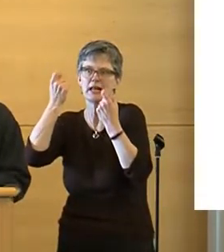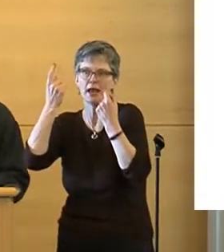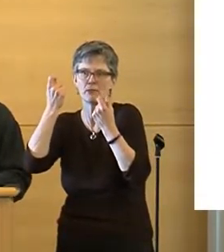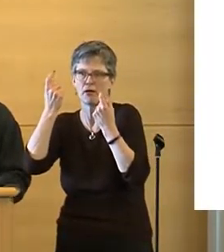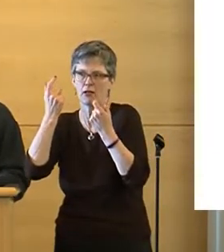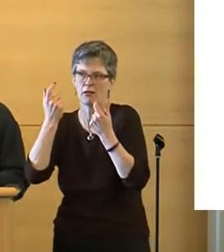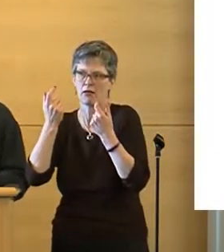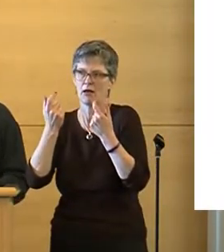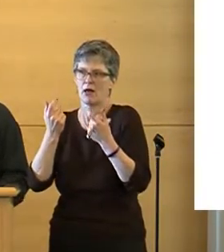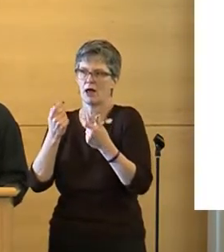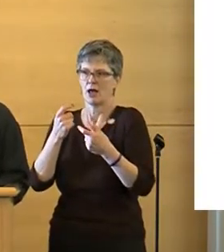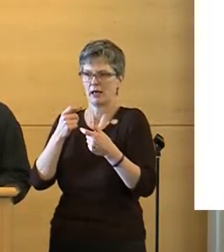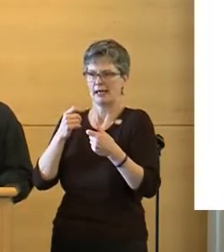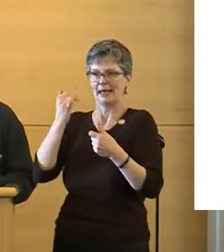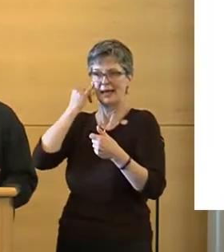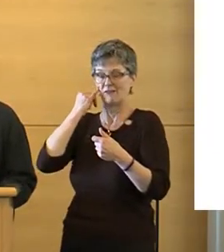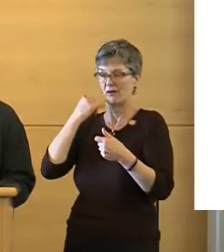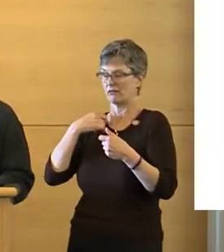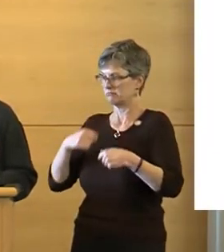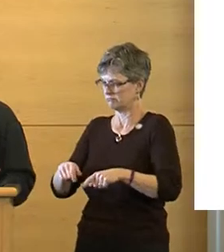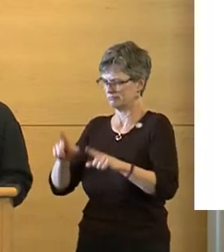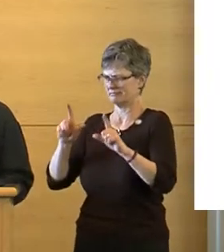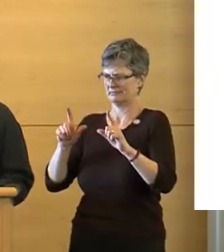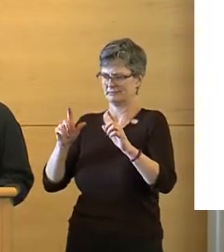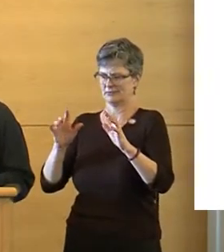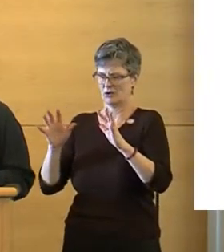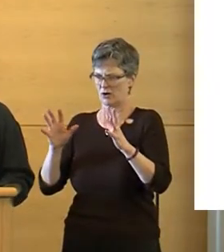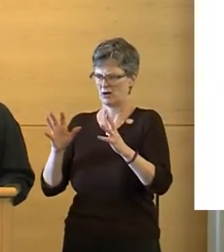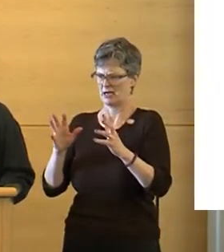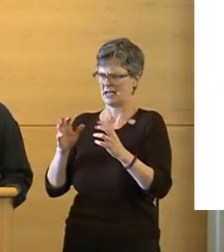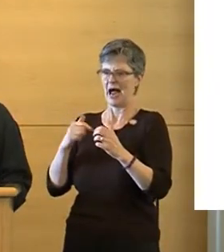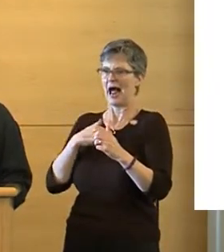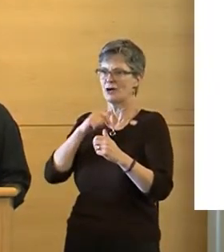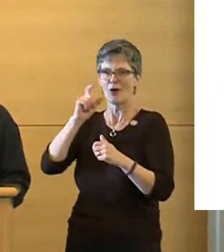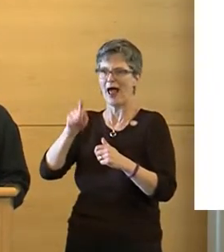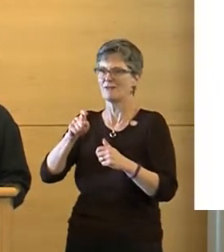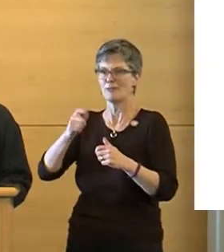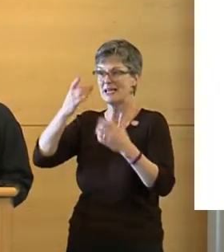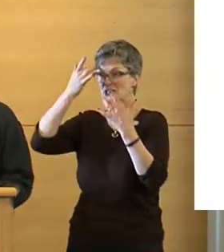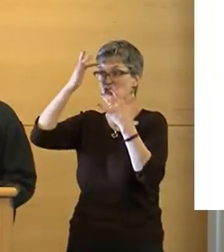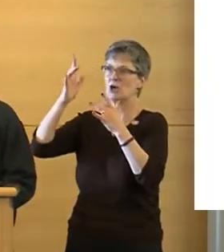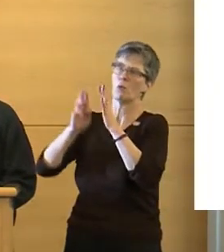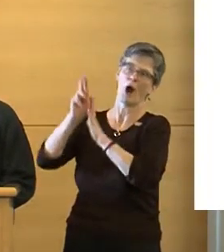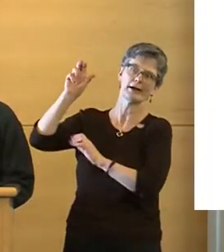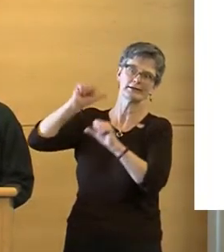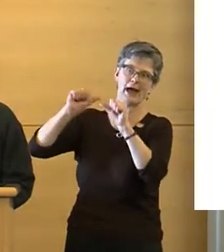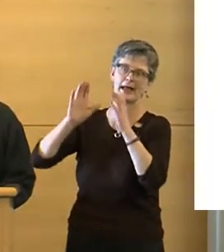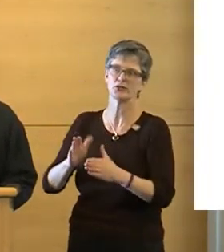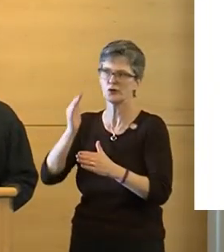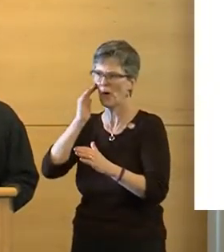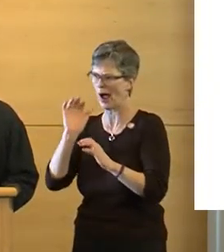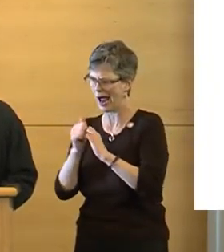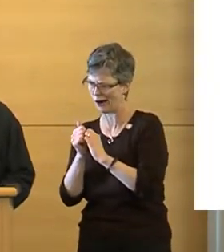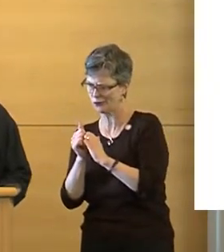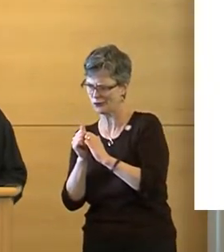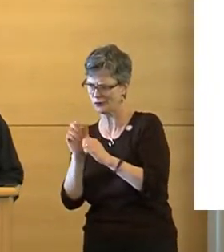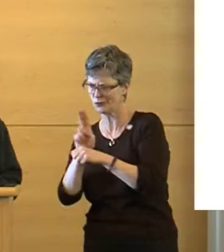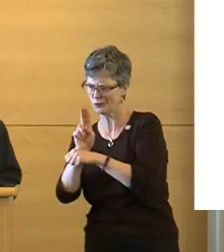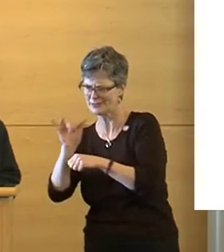whatever your input modality might happen to be. It needs to be